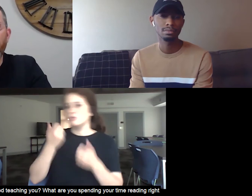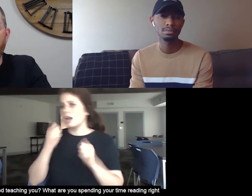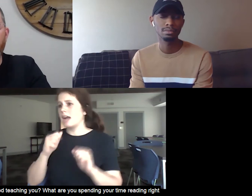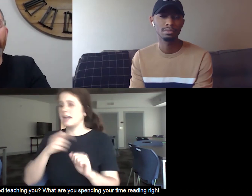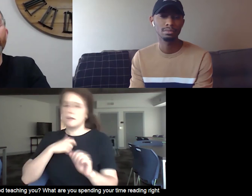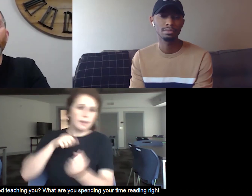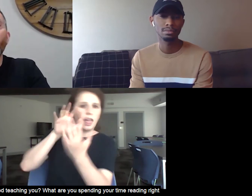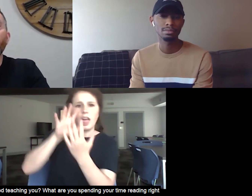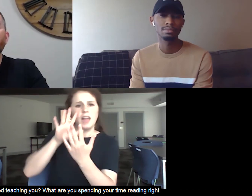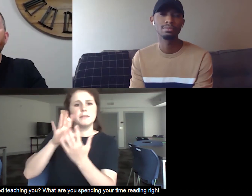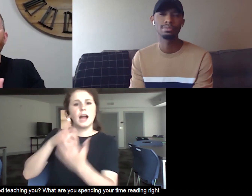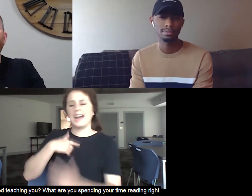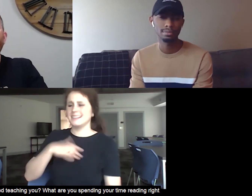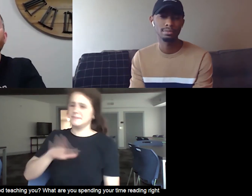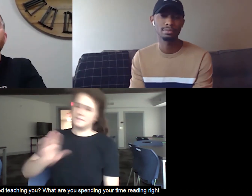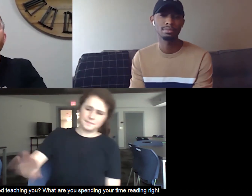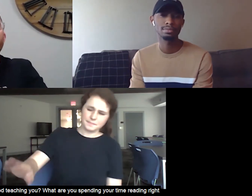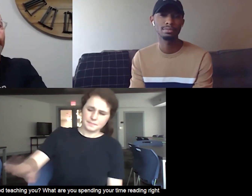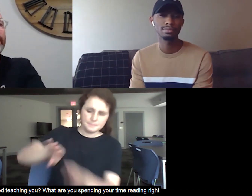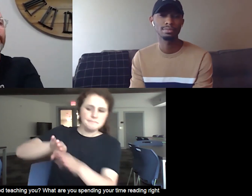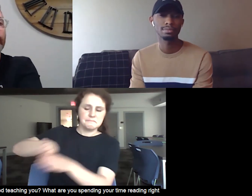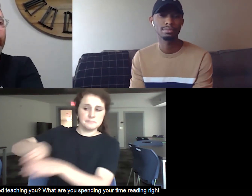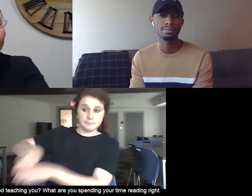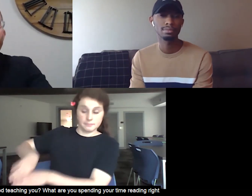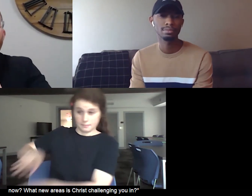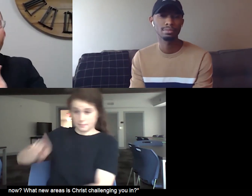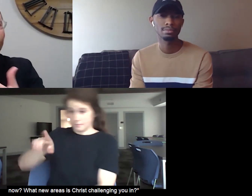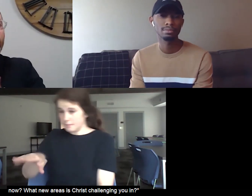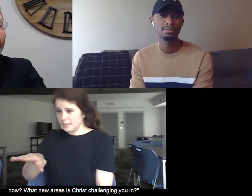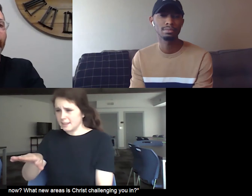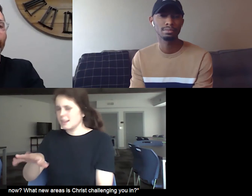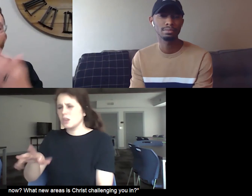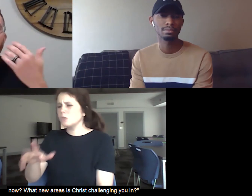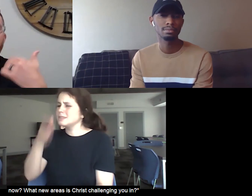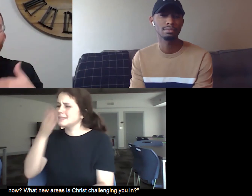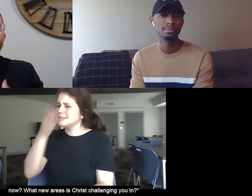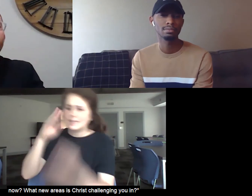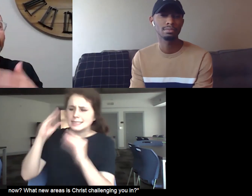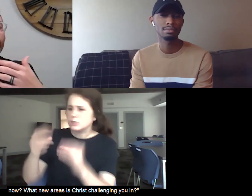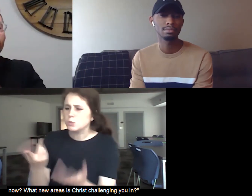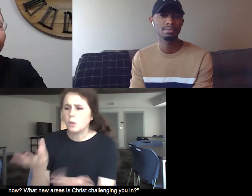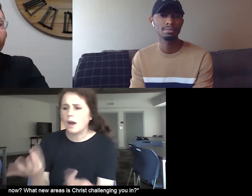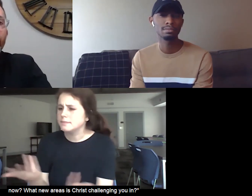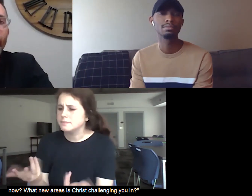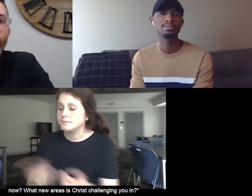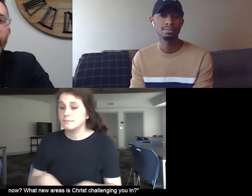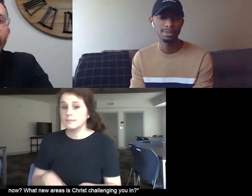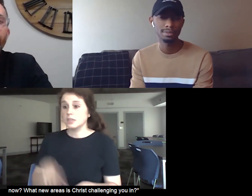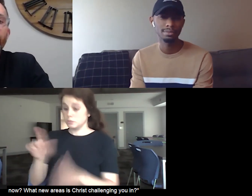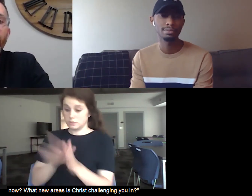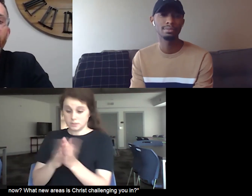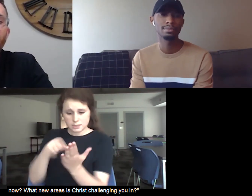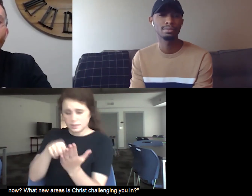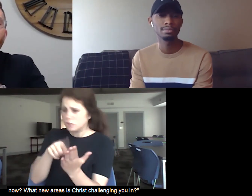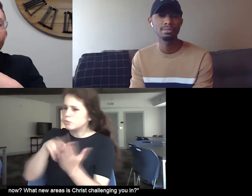is God teaching you? What are you spending your time reading right now, and what new